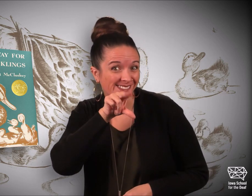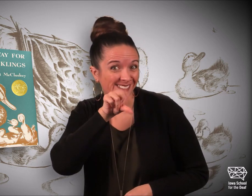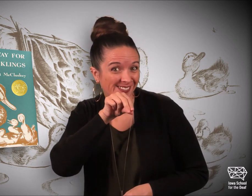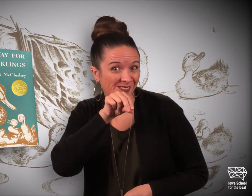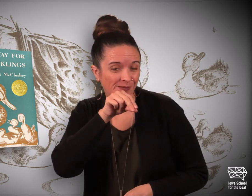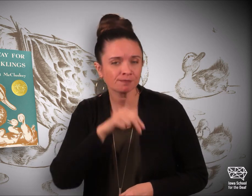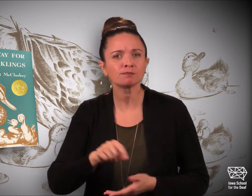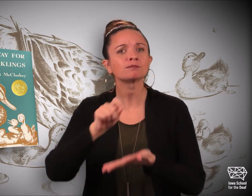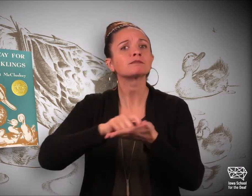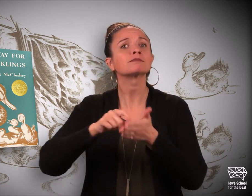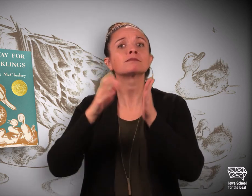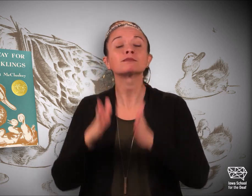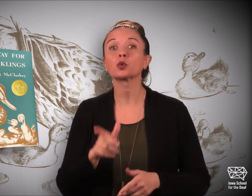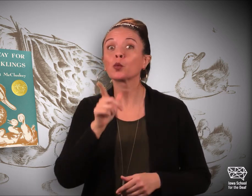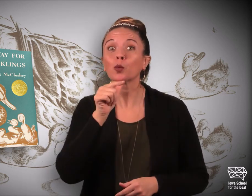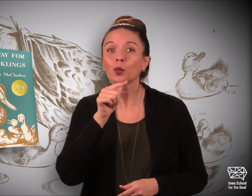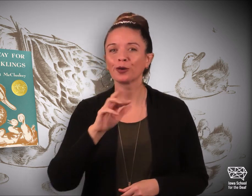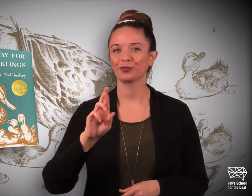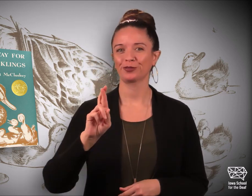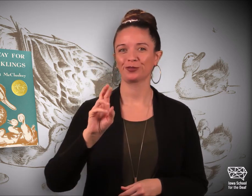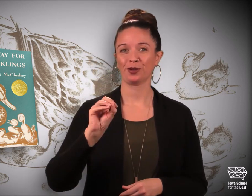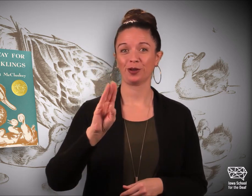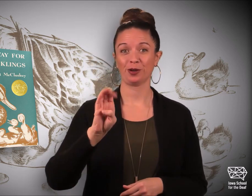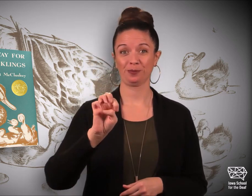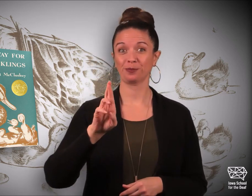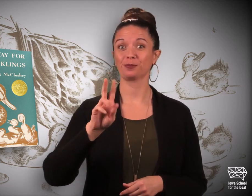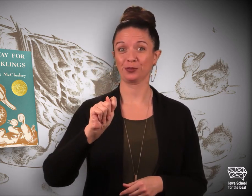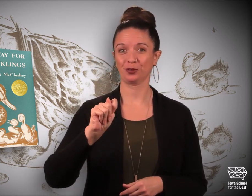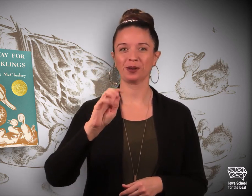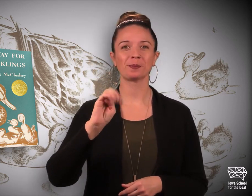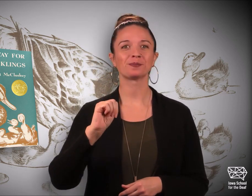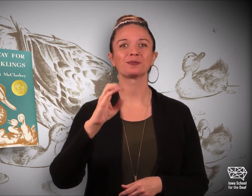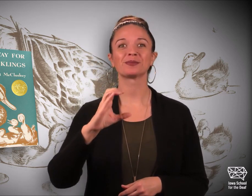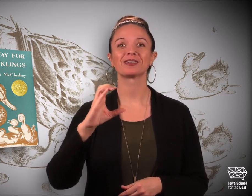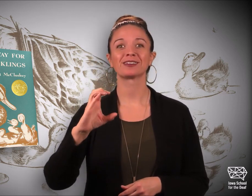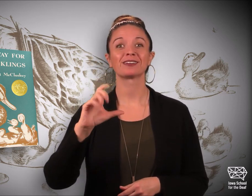Written by Robert McCloskey.